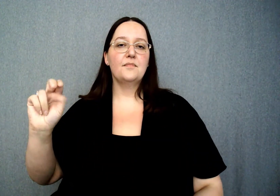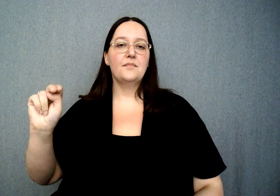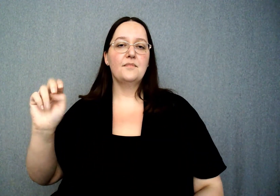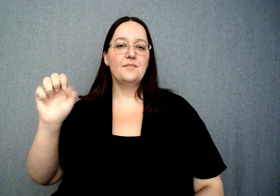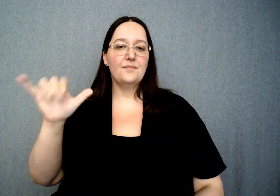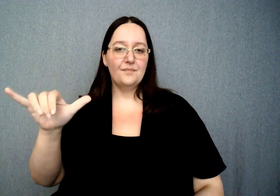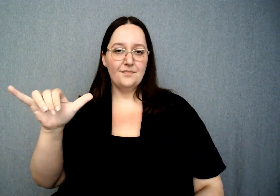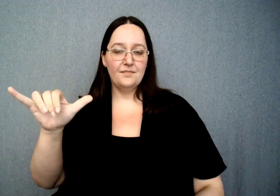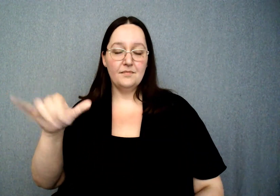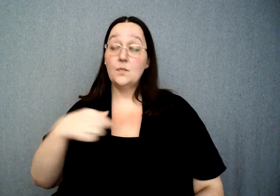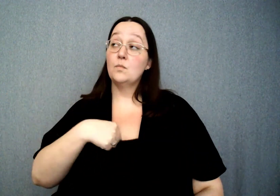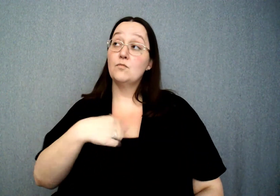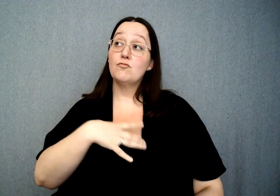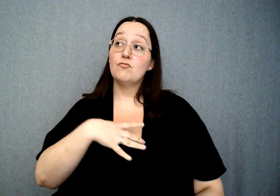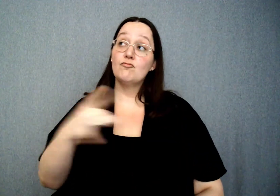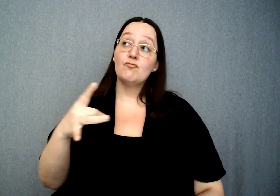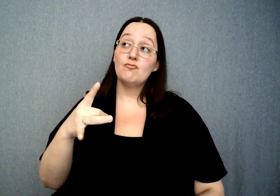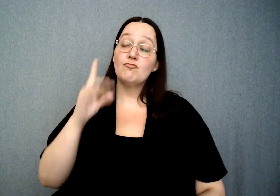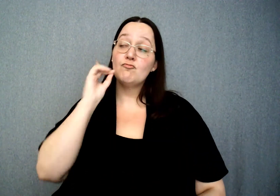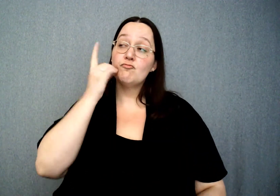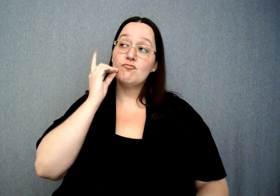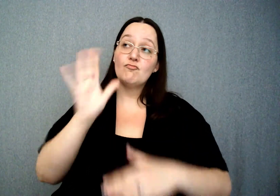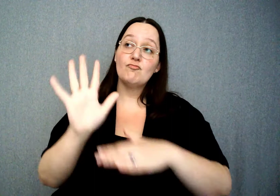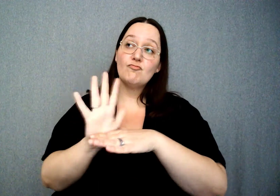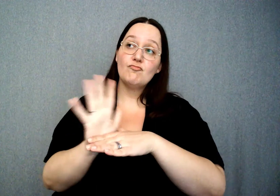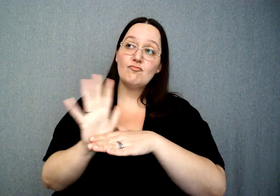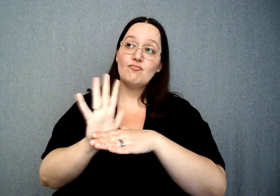sign generally for Disney, so I like Disney movies.